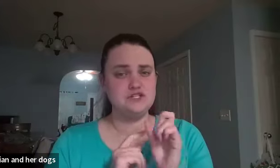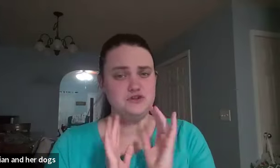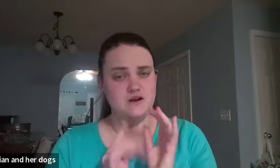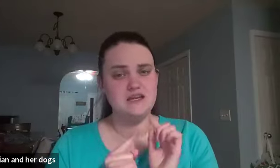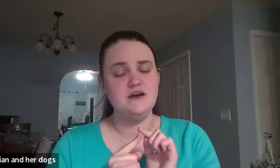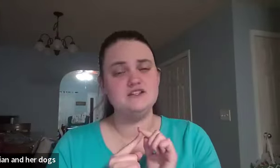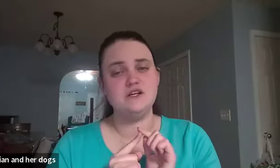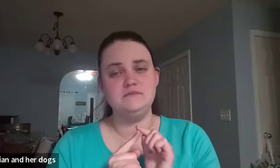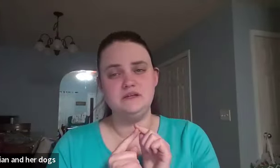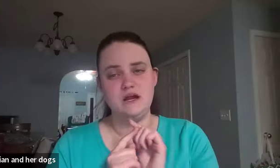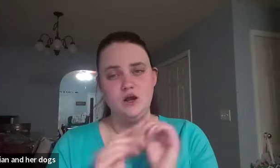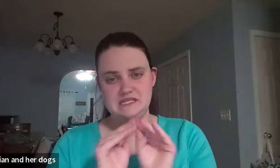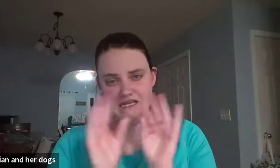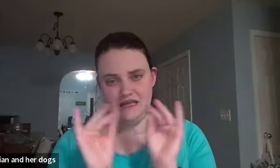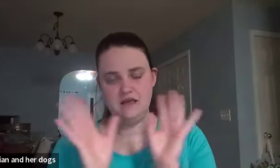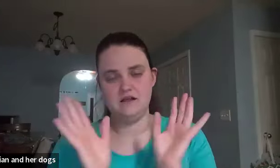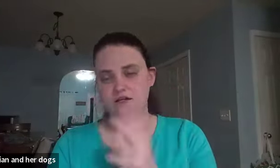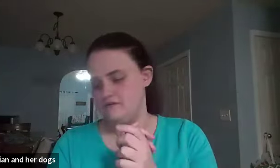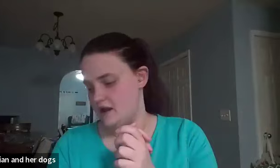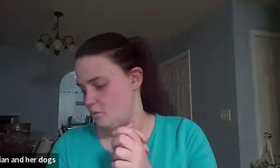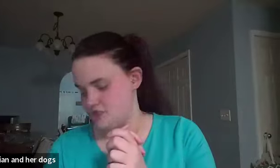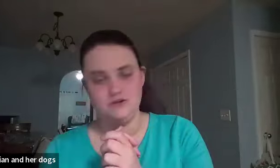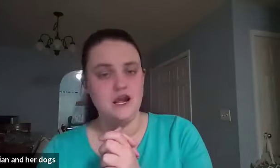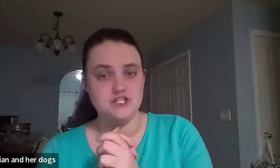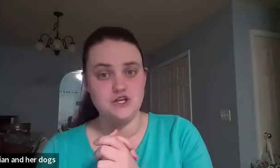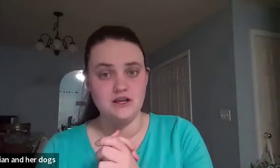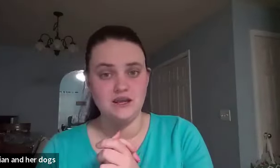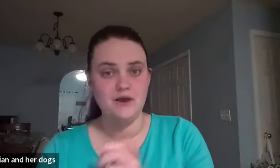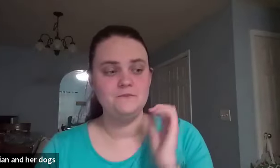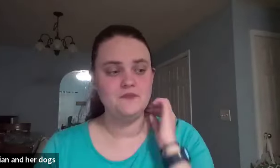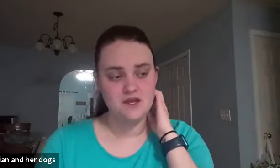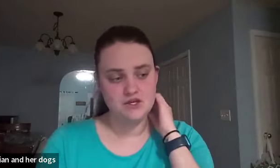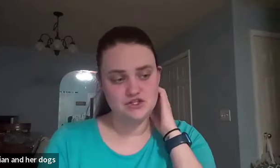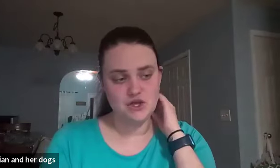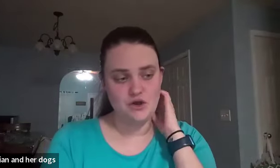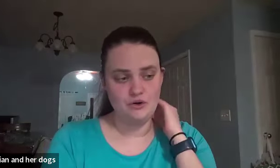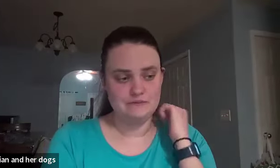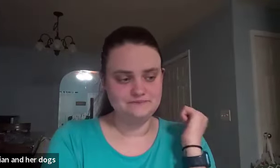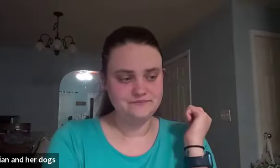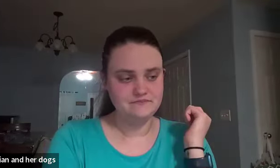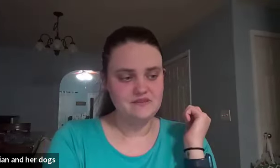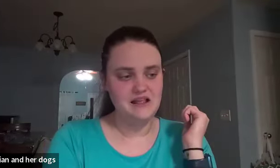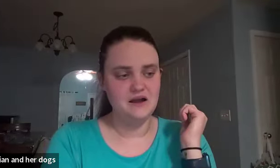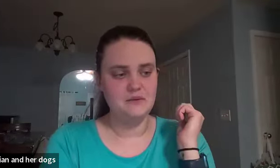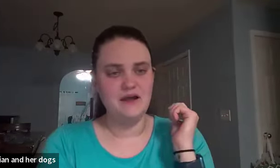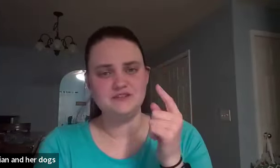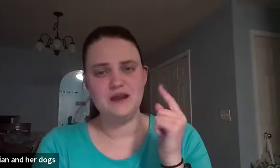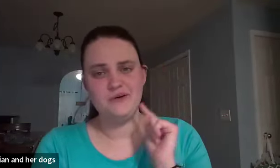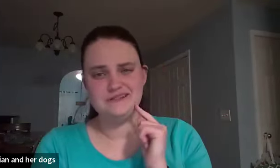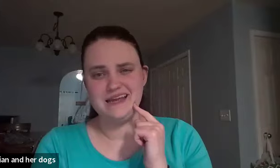what you're talking about is going to be what helps it clarify what you're actually talking about. So that's why I always like kind